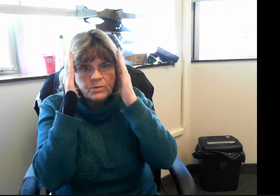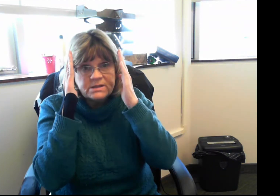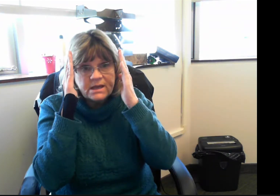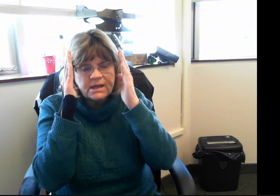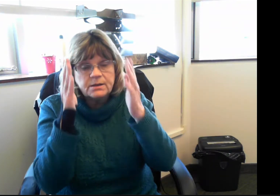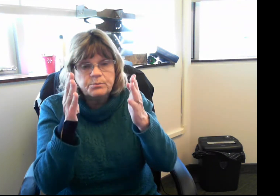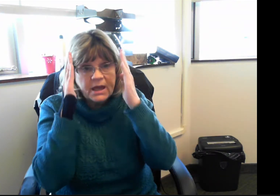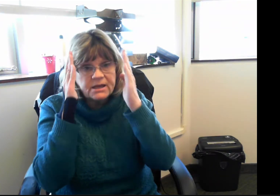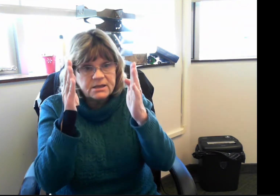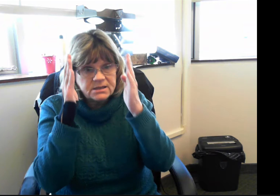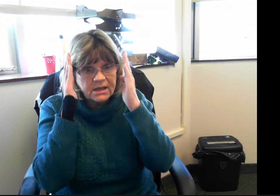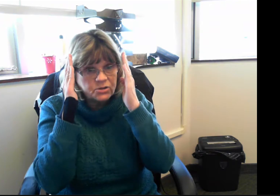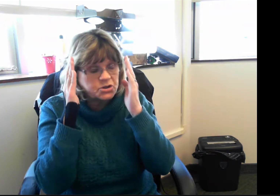we say pay attention.